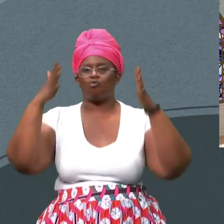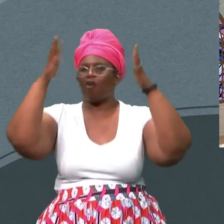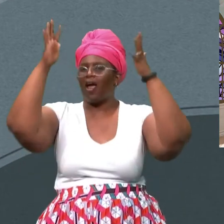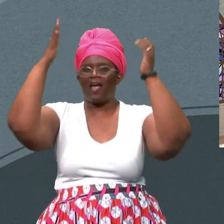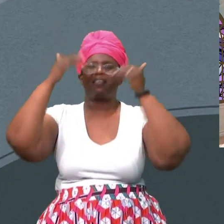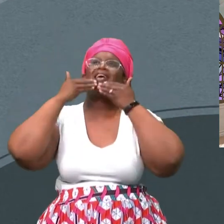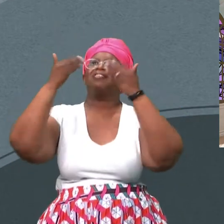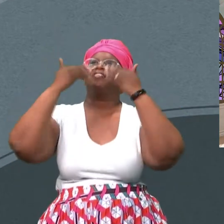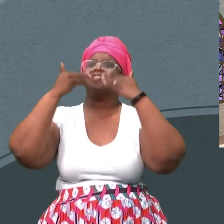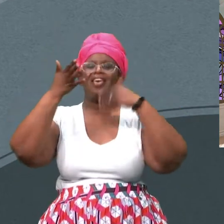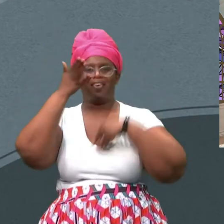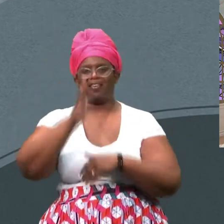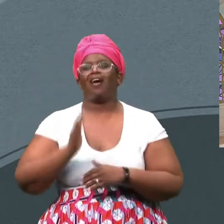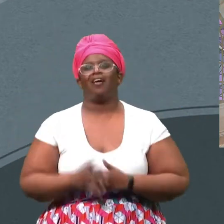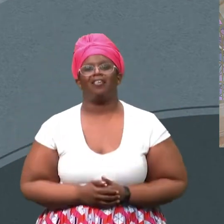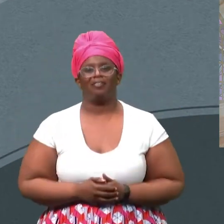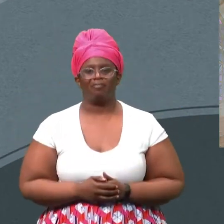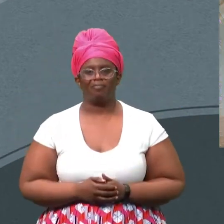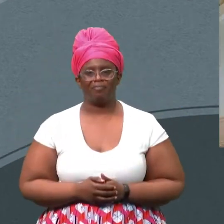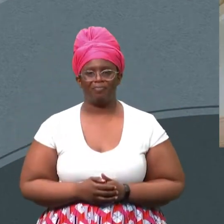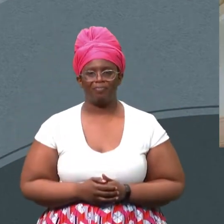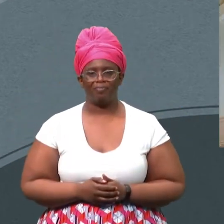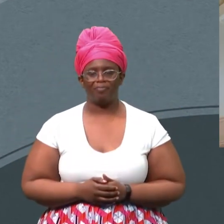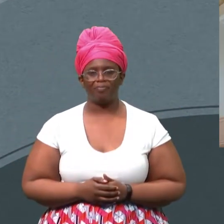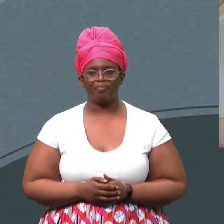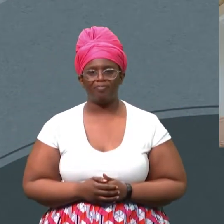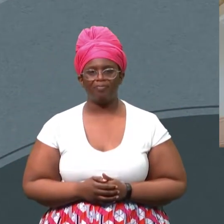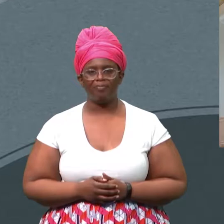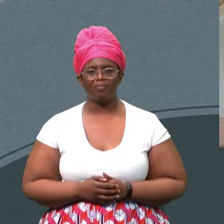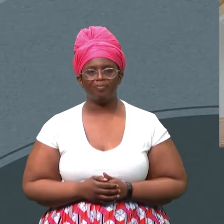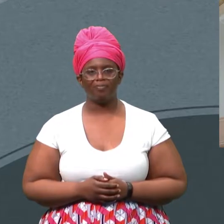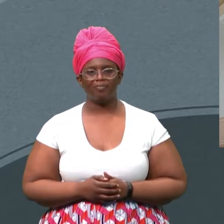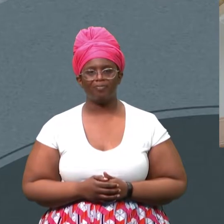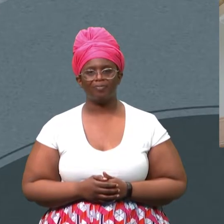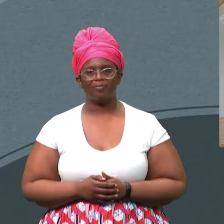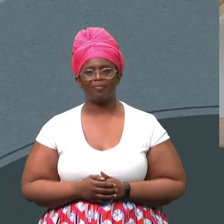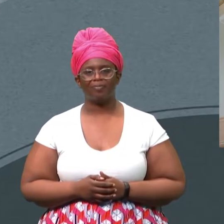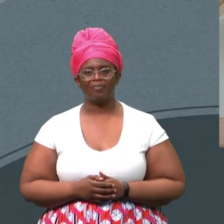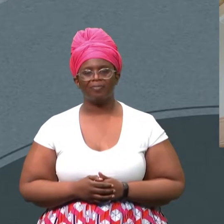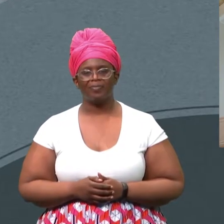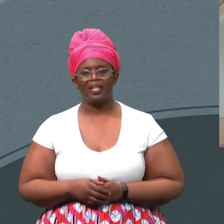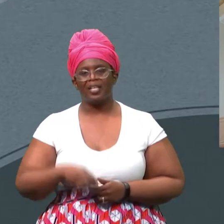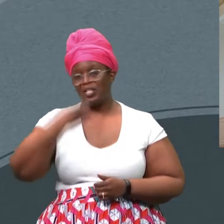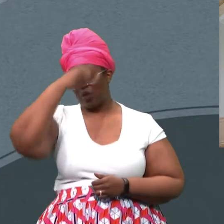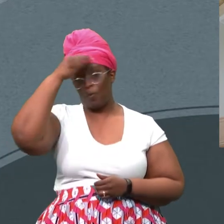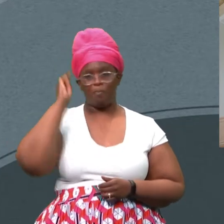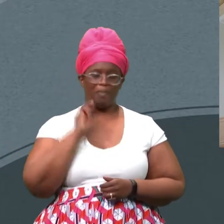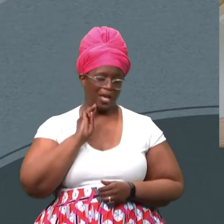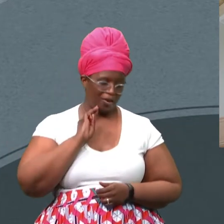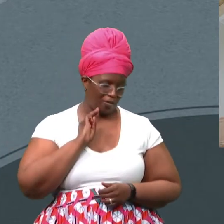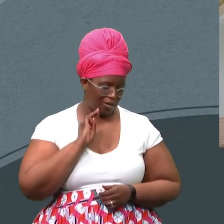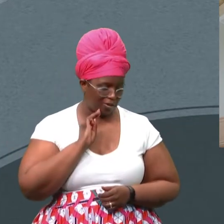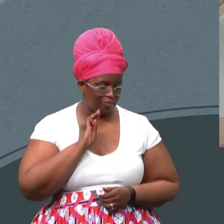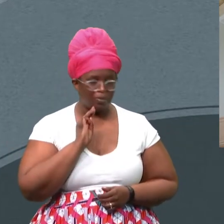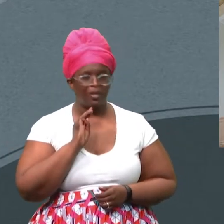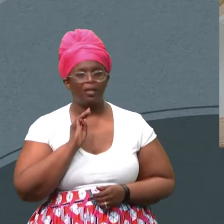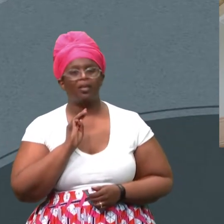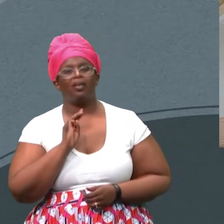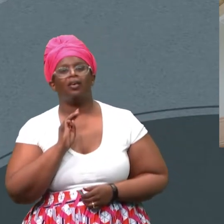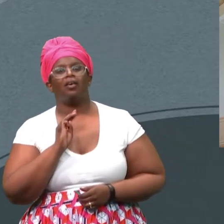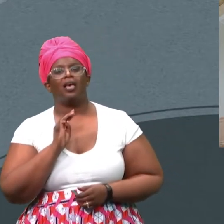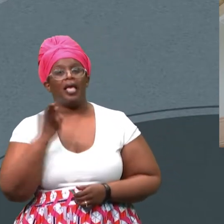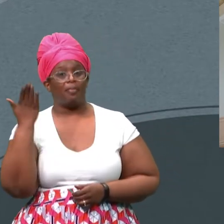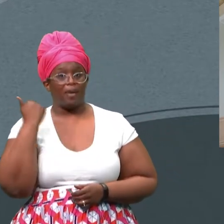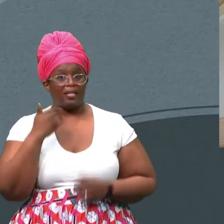grateful praise. And as we unpack this story of Mary now being visited by an angel,